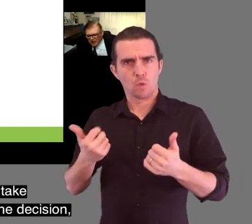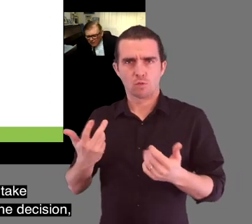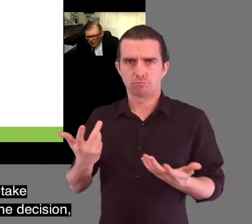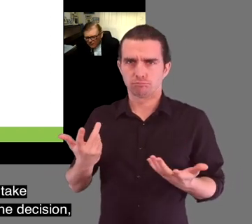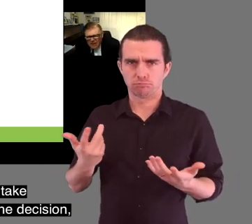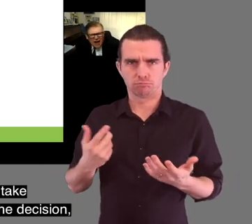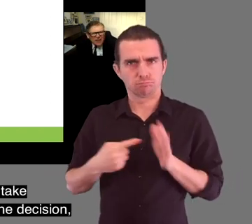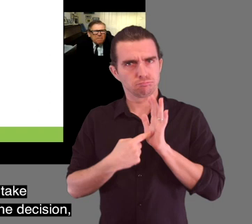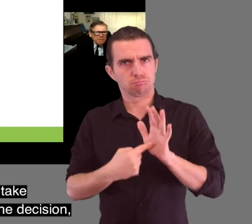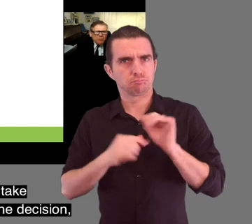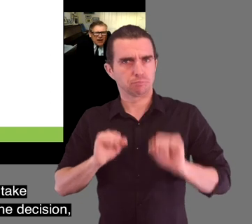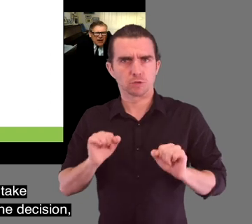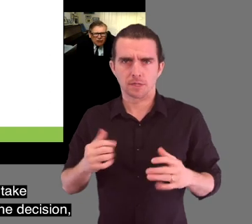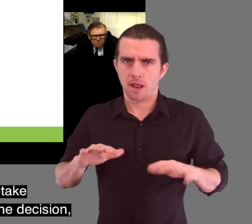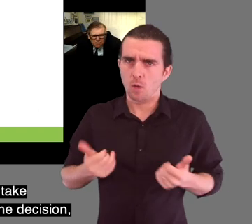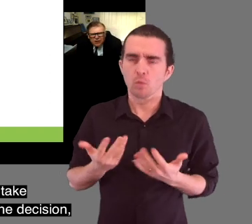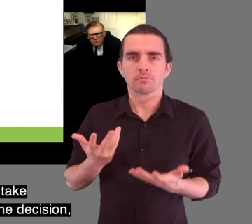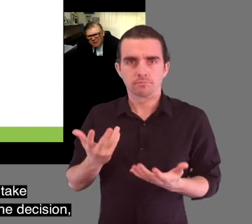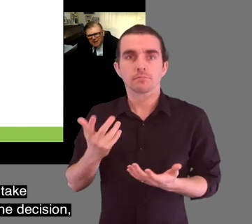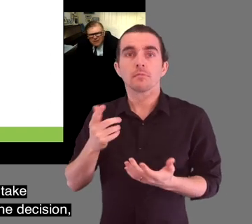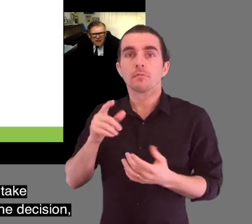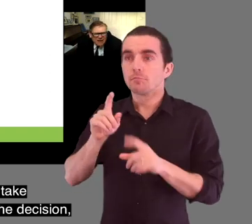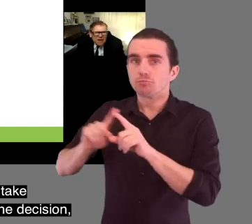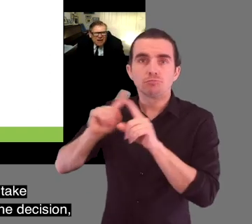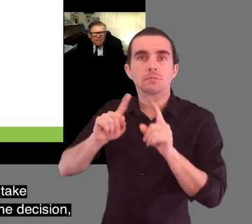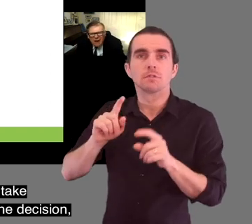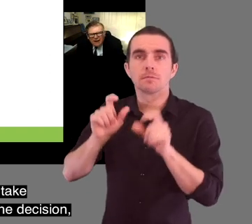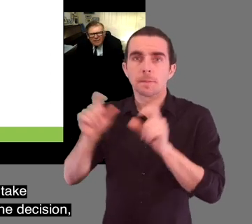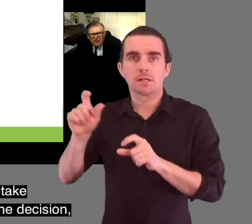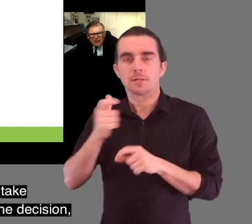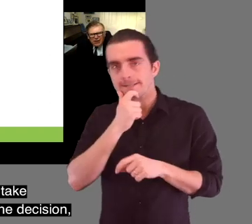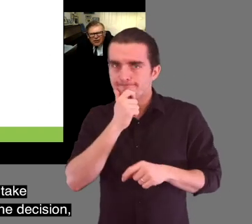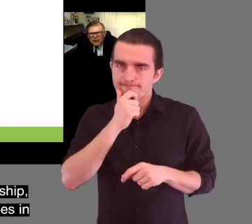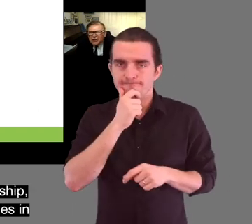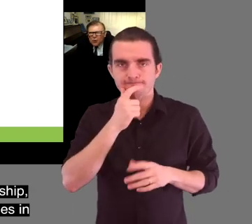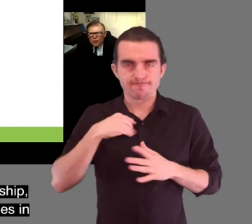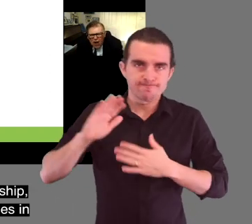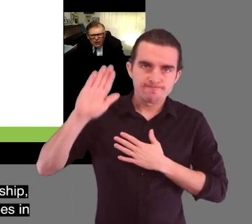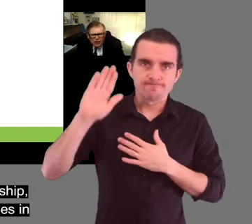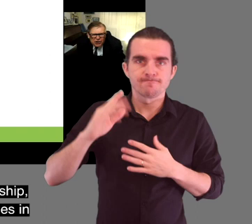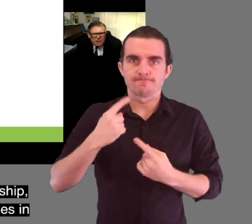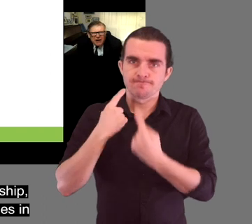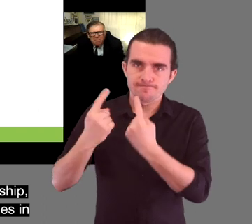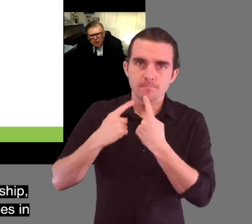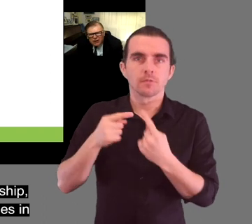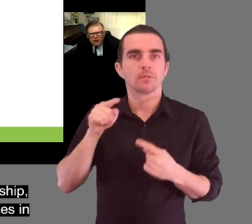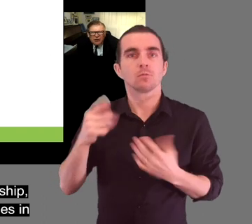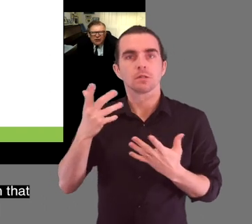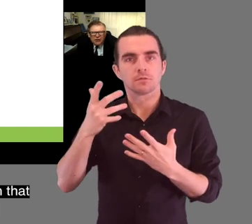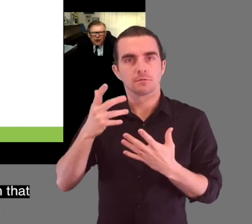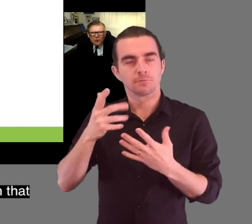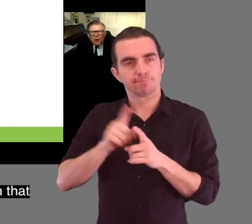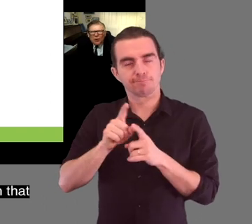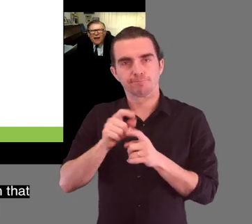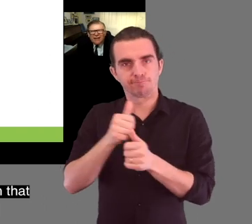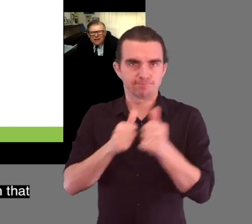denied? Well, other people take responsibility for making the decisions. It's called guardianship. And in most countries in